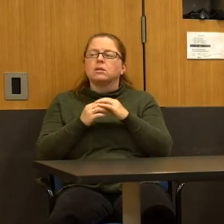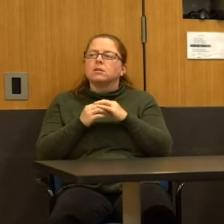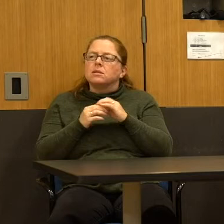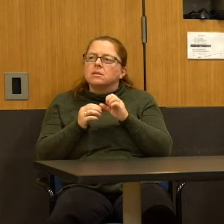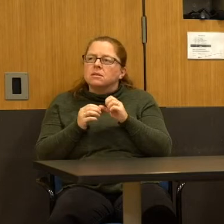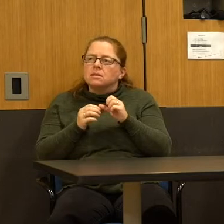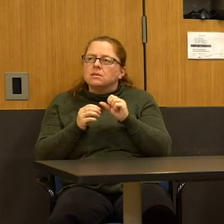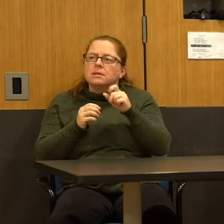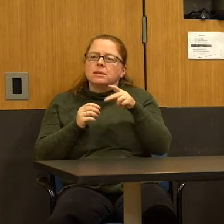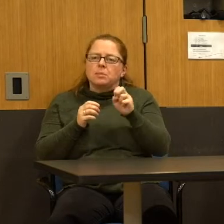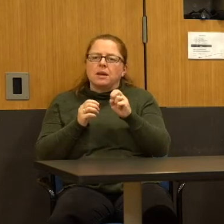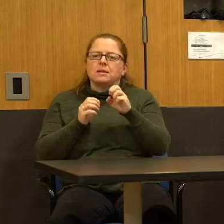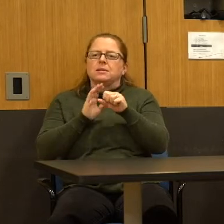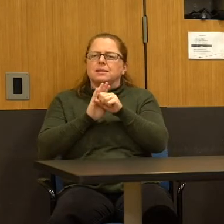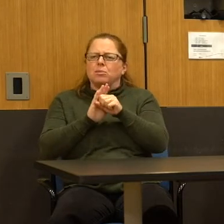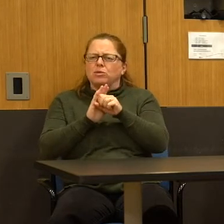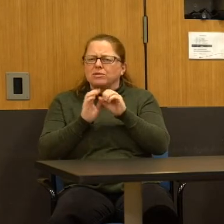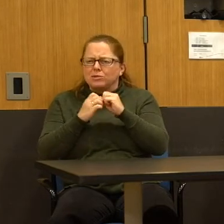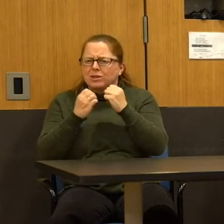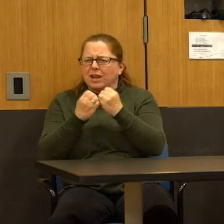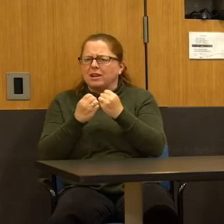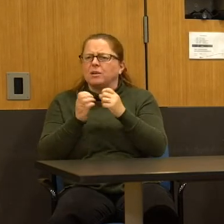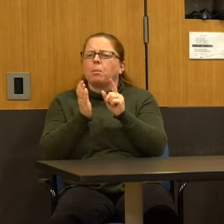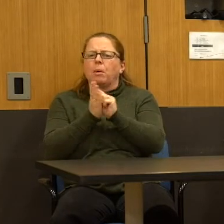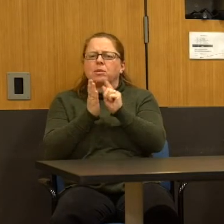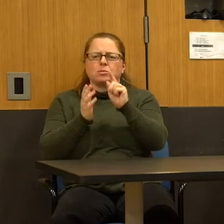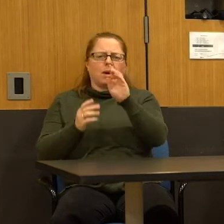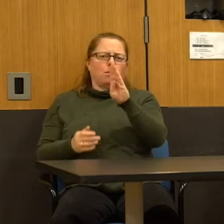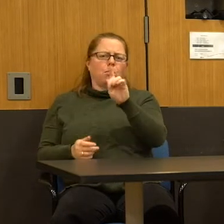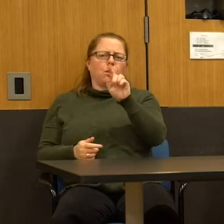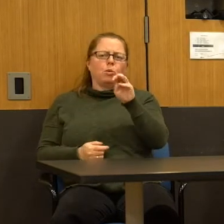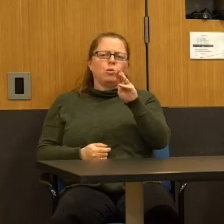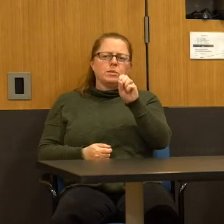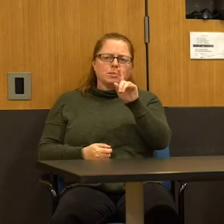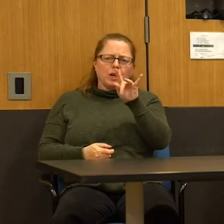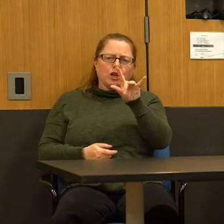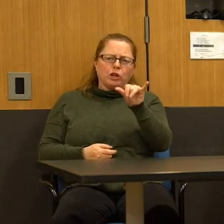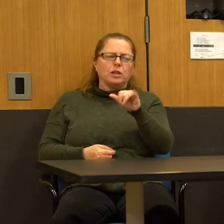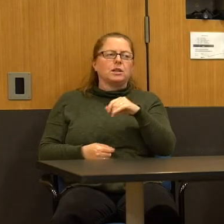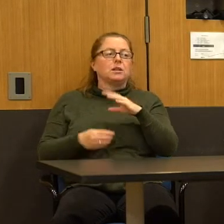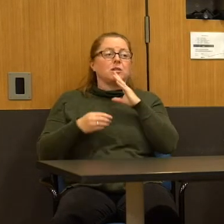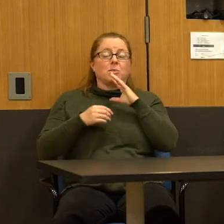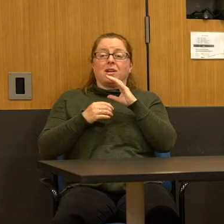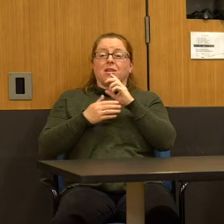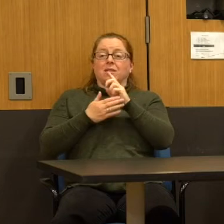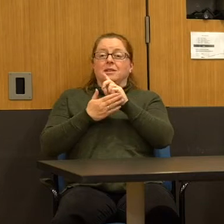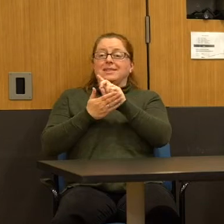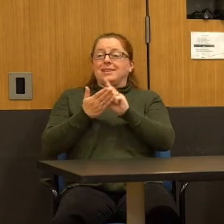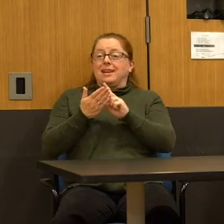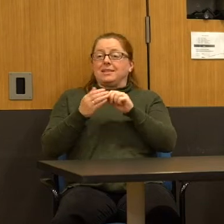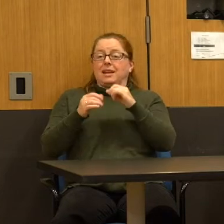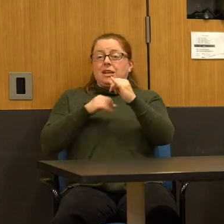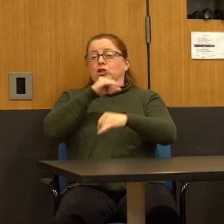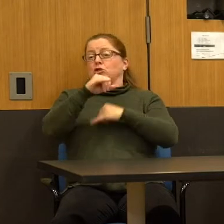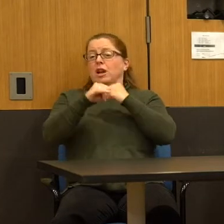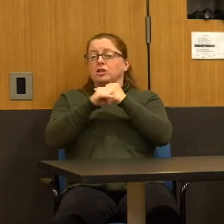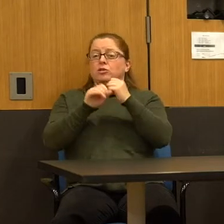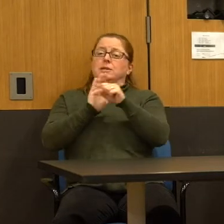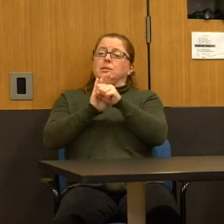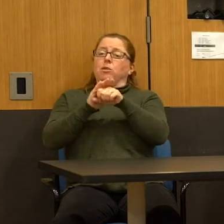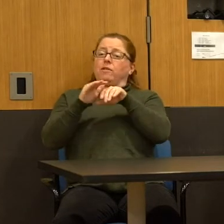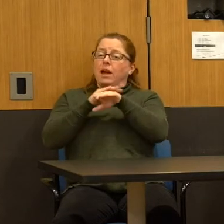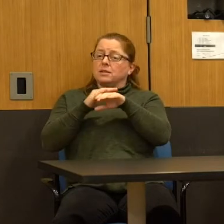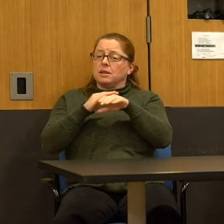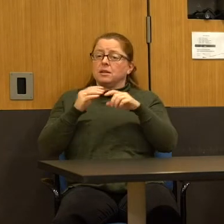by Bloomsbury, argues that design, designs like the International Symbol of Access, or wheelchair symbol as we might know